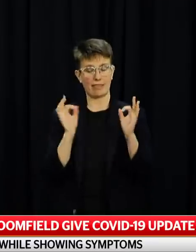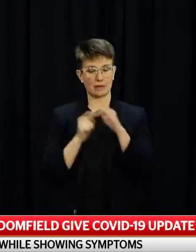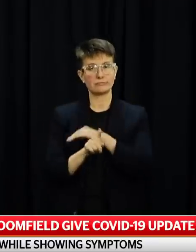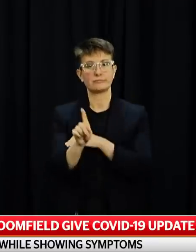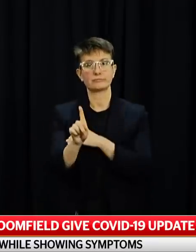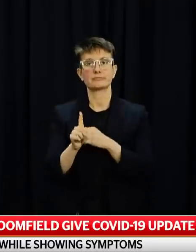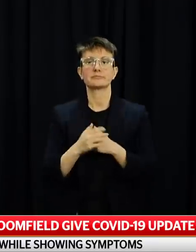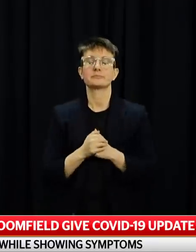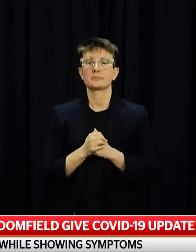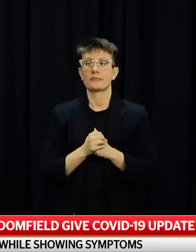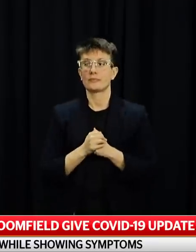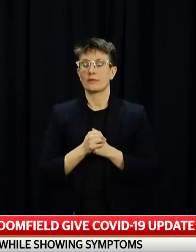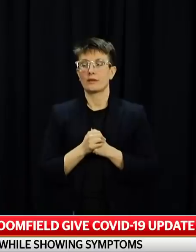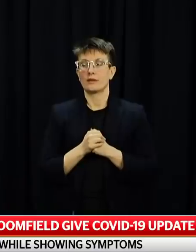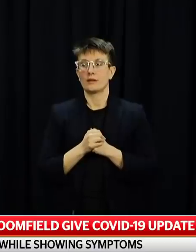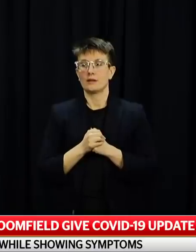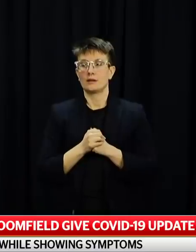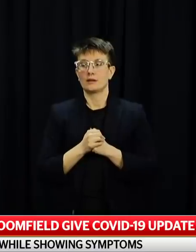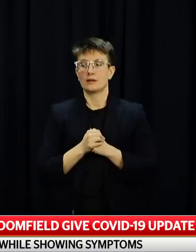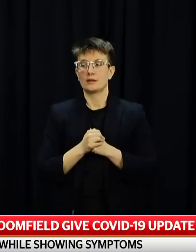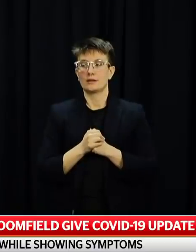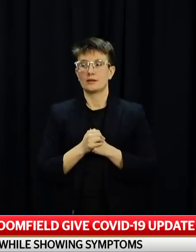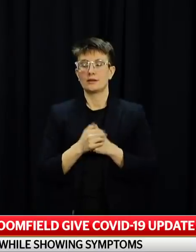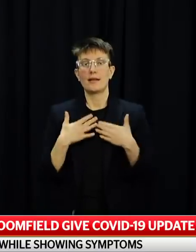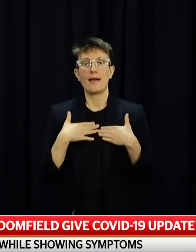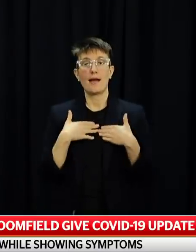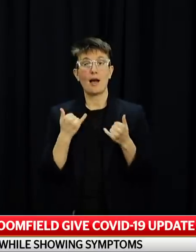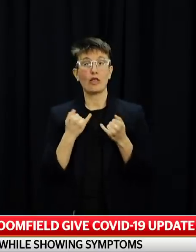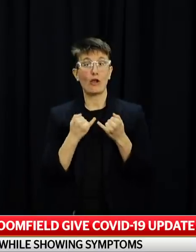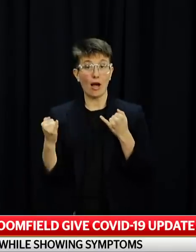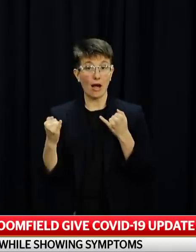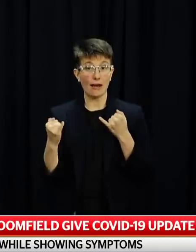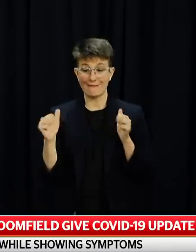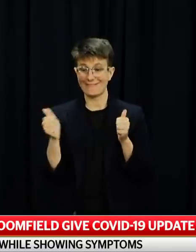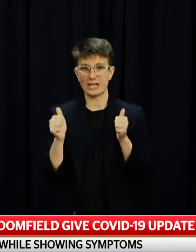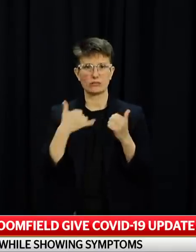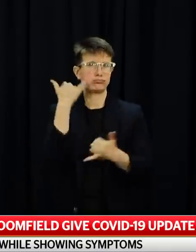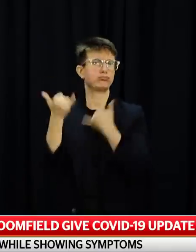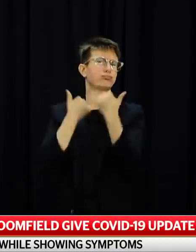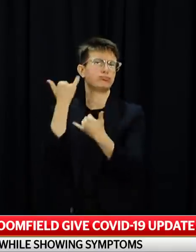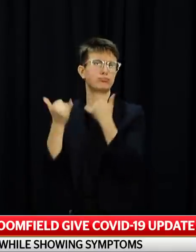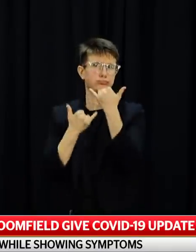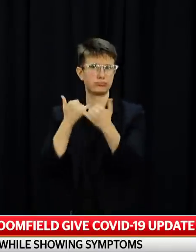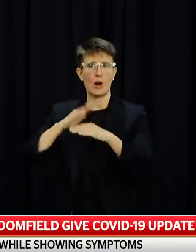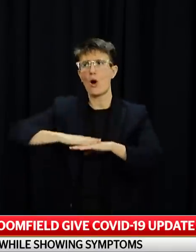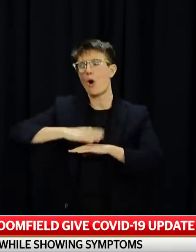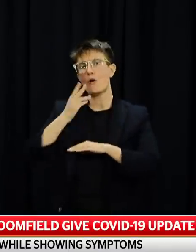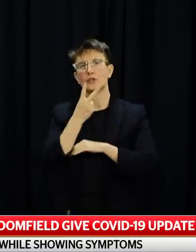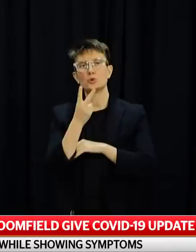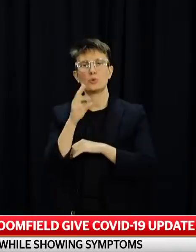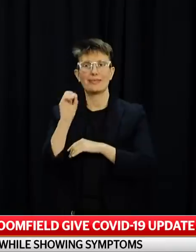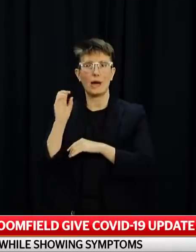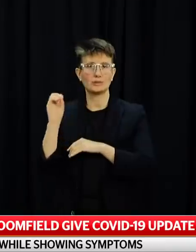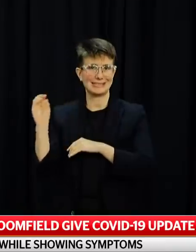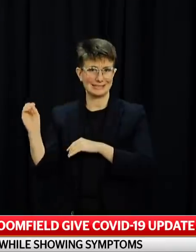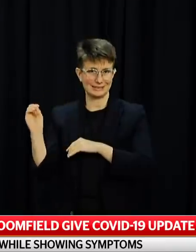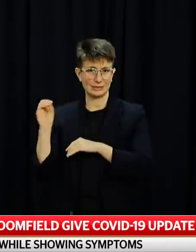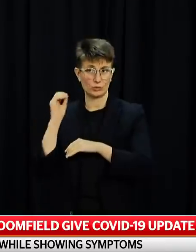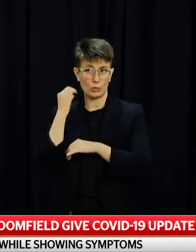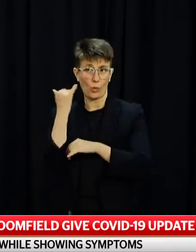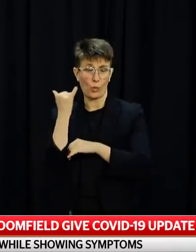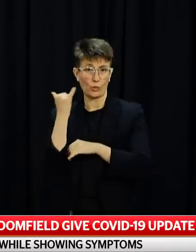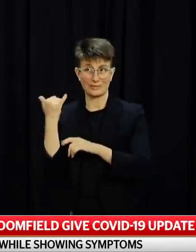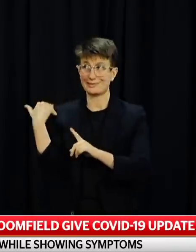Latest numbers show Healthline has received over 2,000 calls since late yesterday. We are responding to them. We are boosting